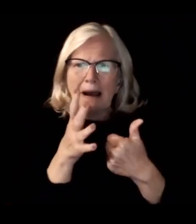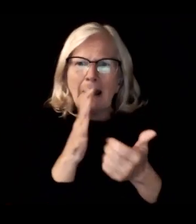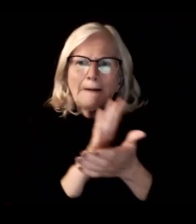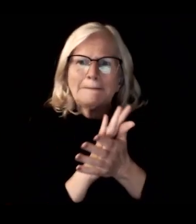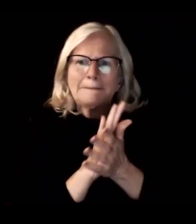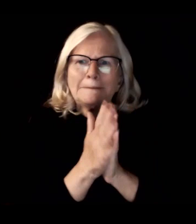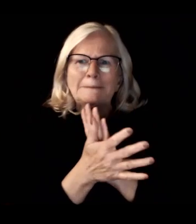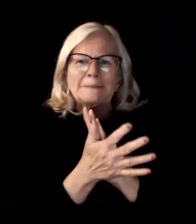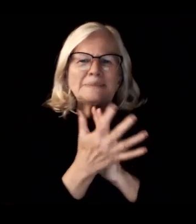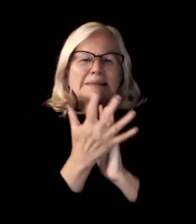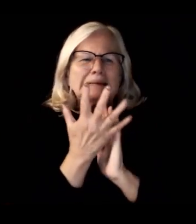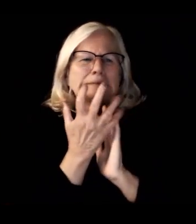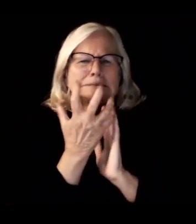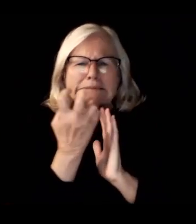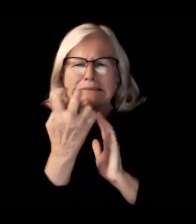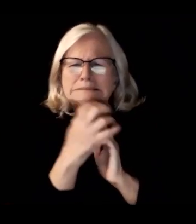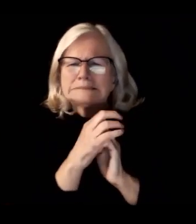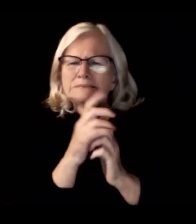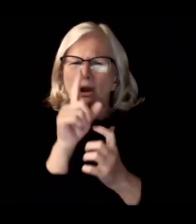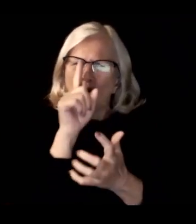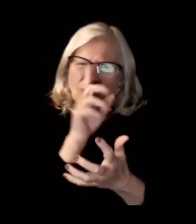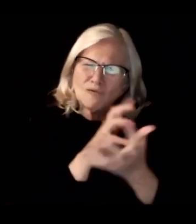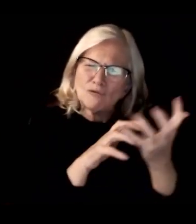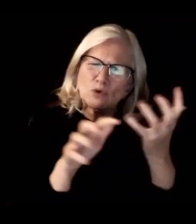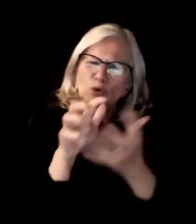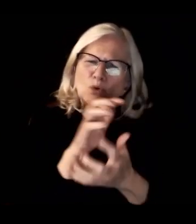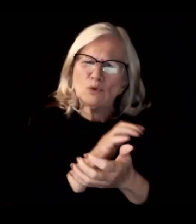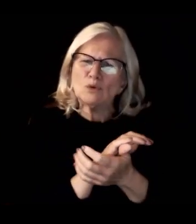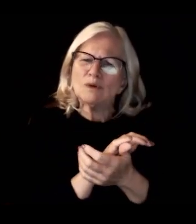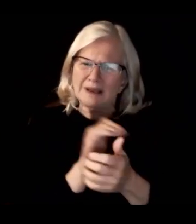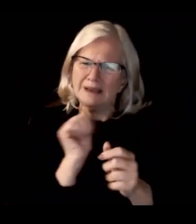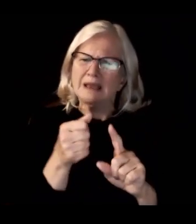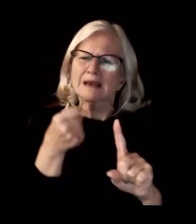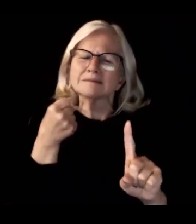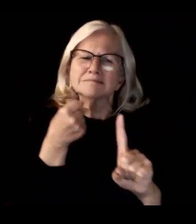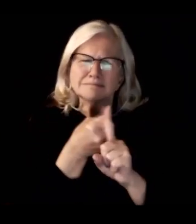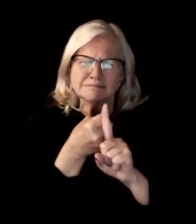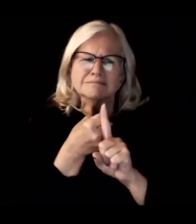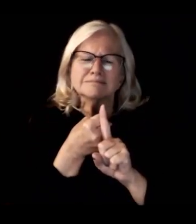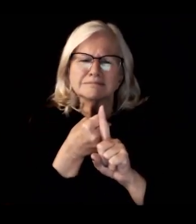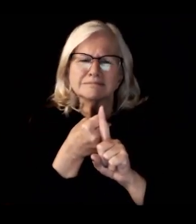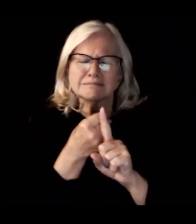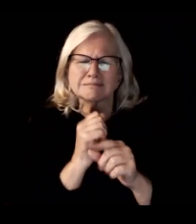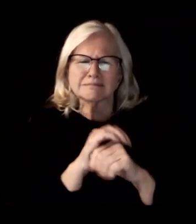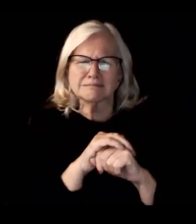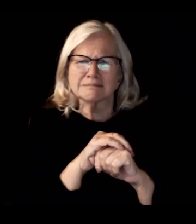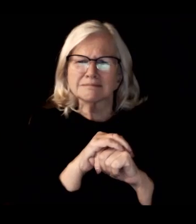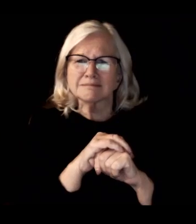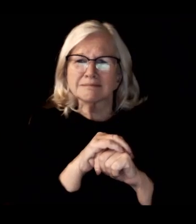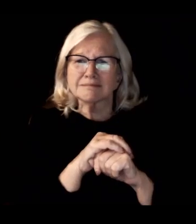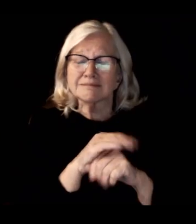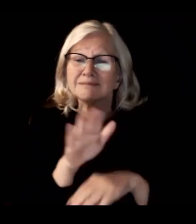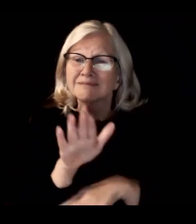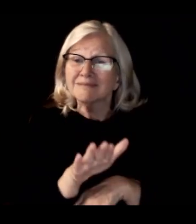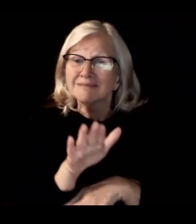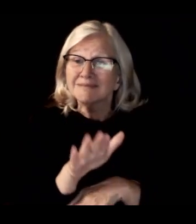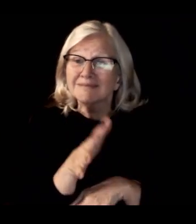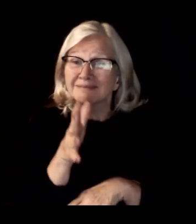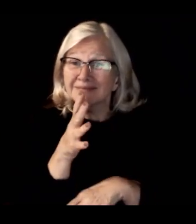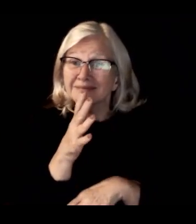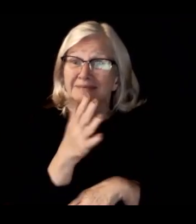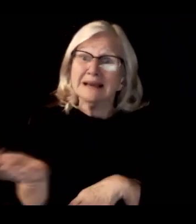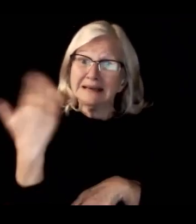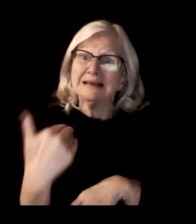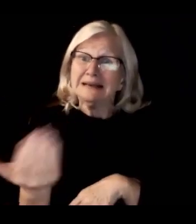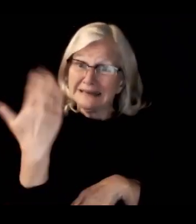begins or worsens as the daylight begins to fade. In the late afternoon, and would cry out, "Come in, you can come